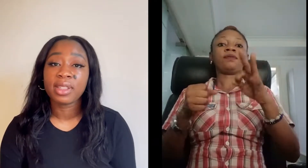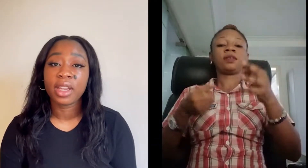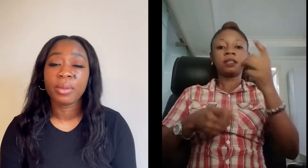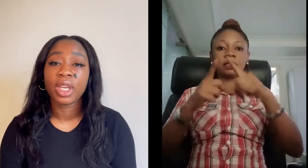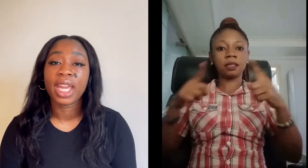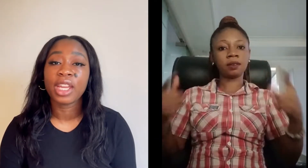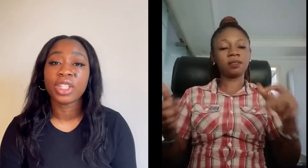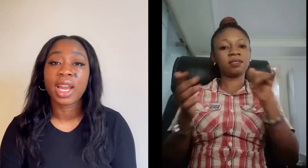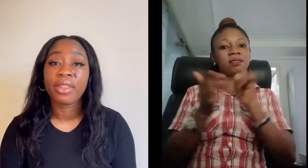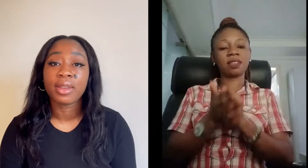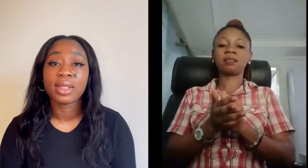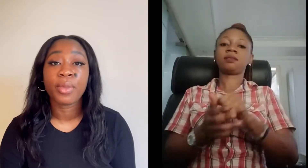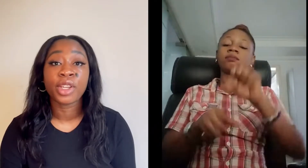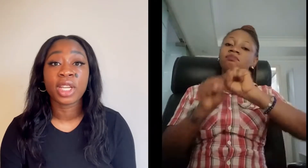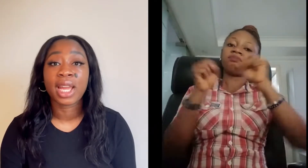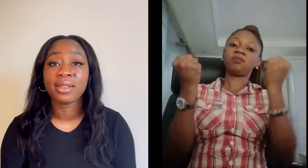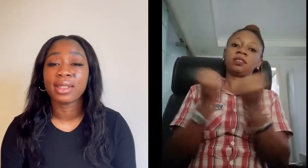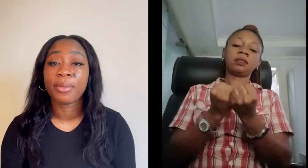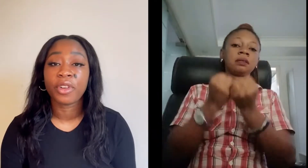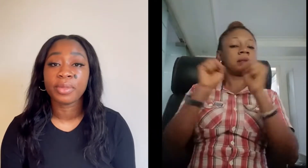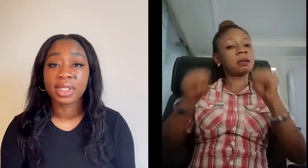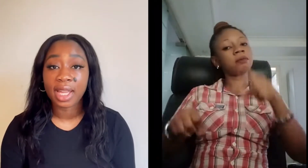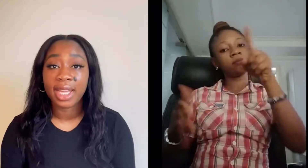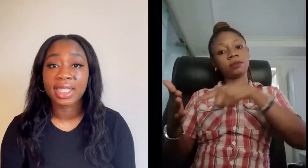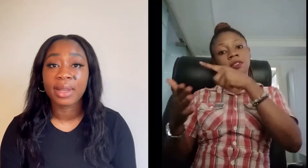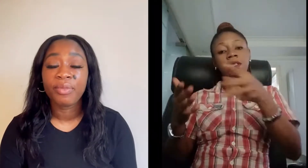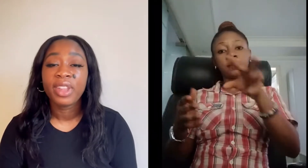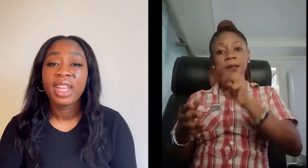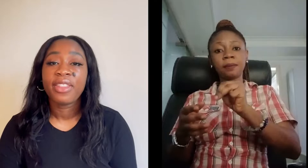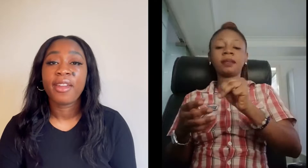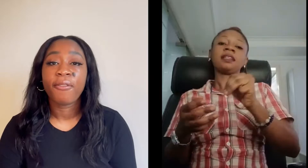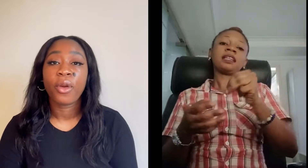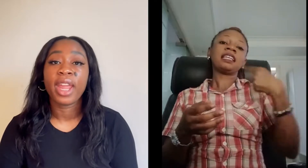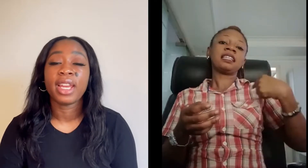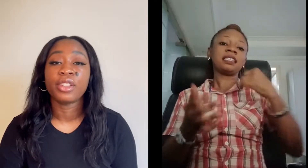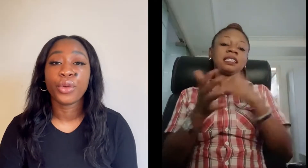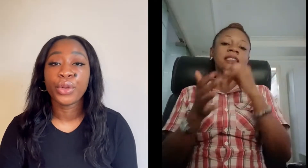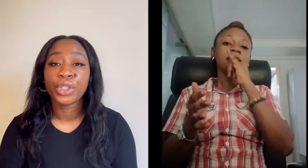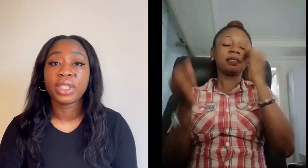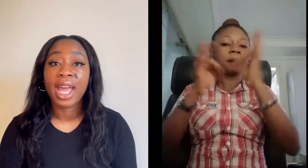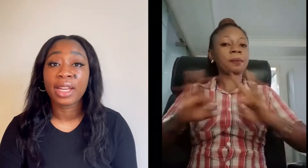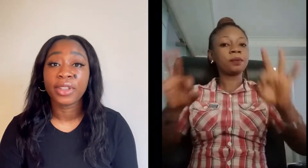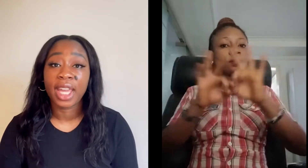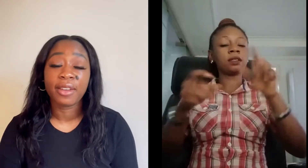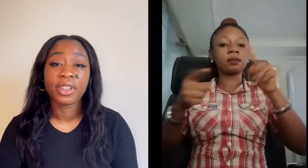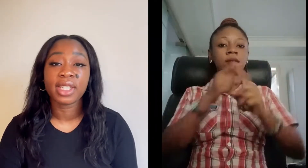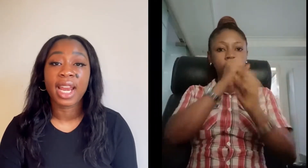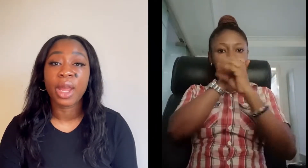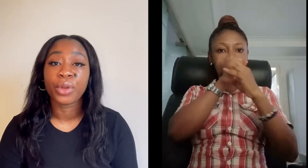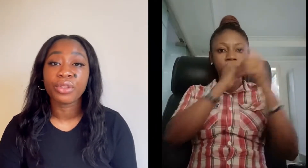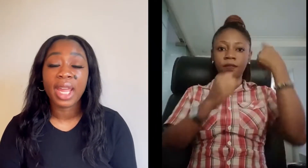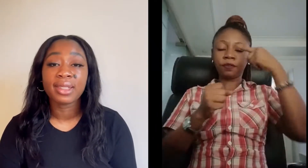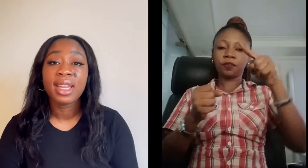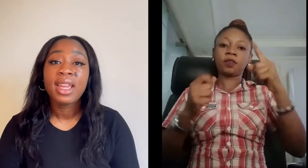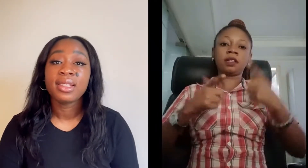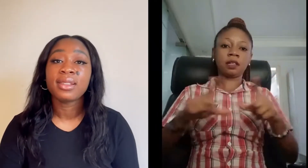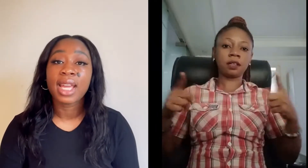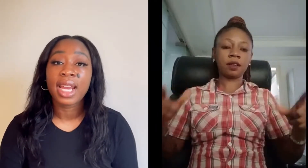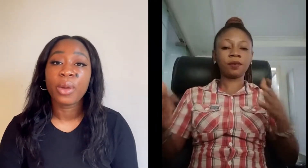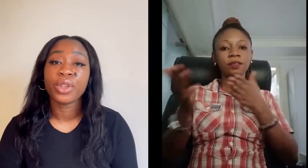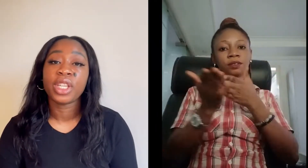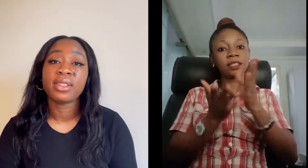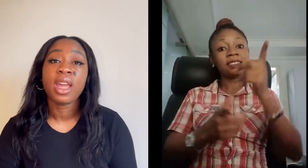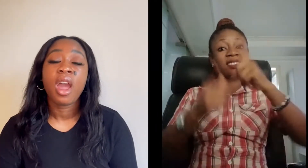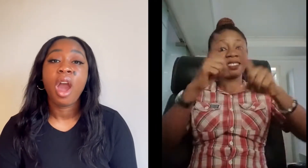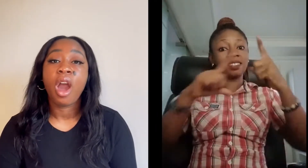this limits their communication and thus marginalizes them from society. Therefore, it is crucial to advocate for sign language rights, since